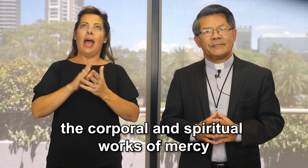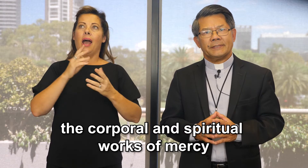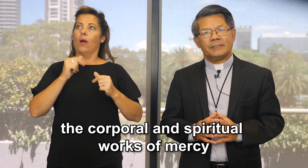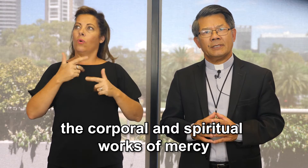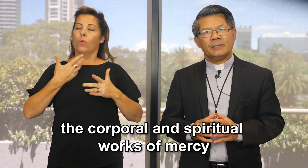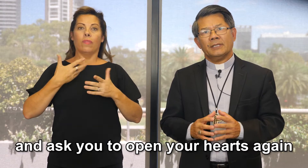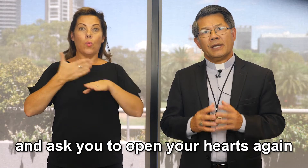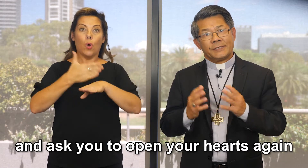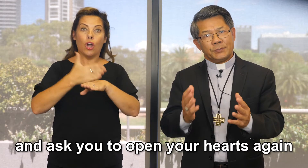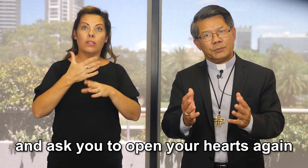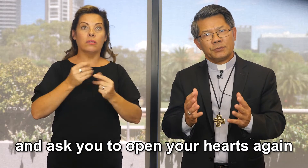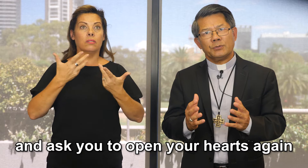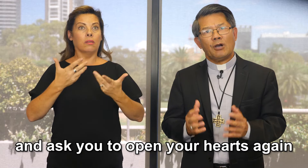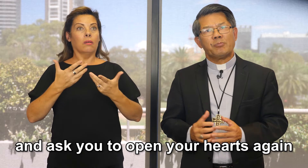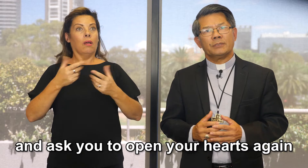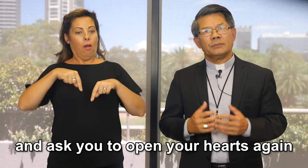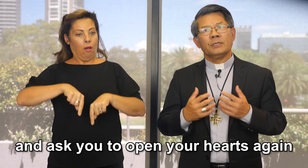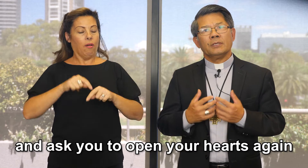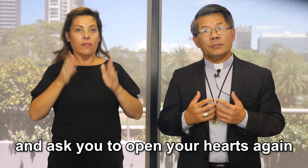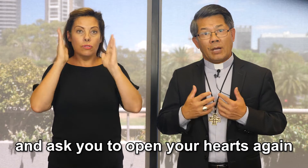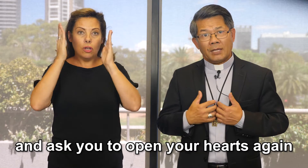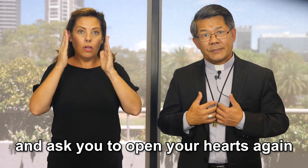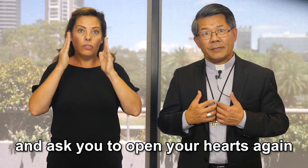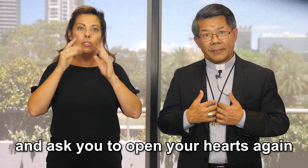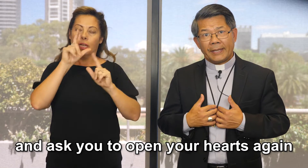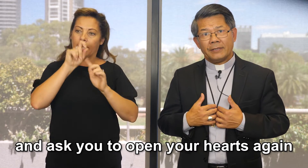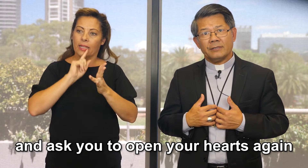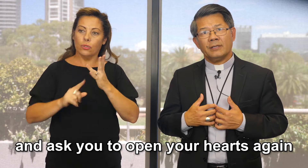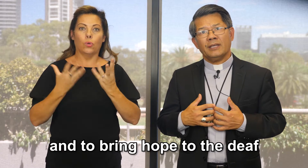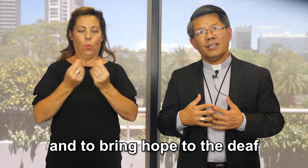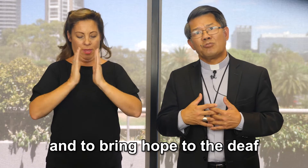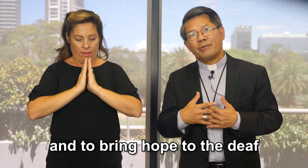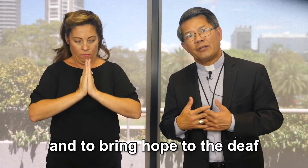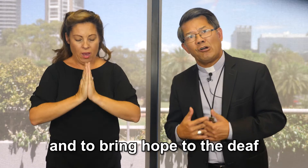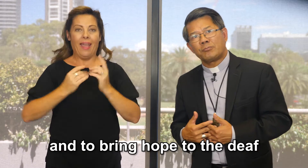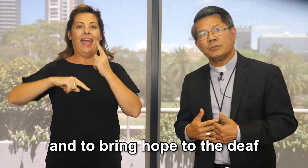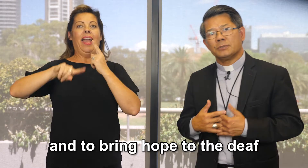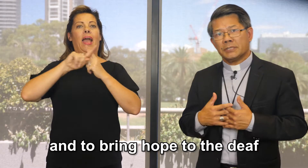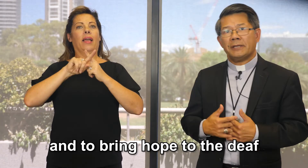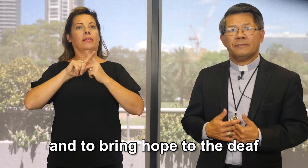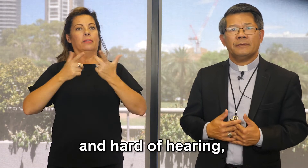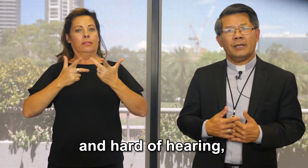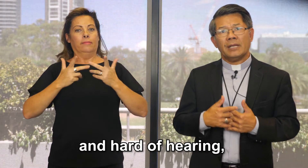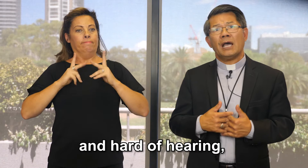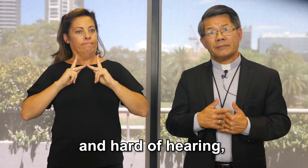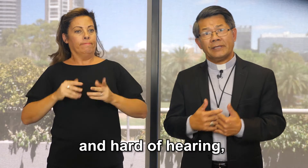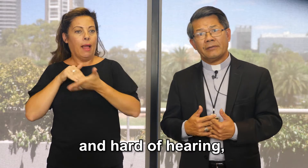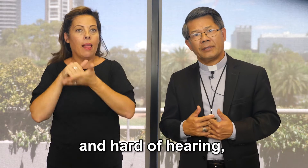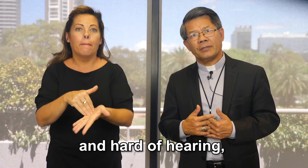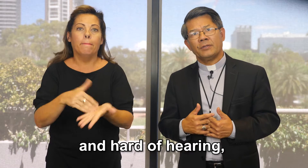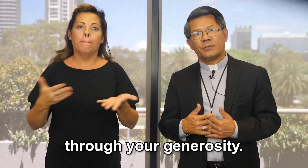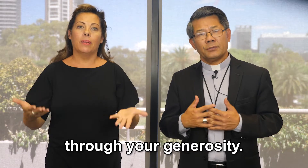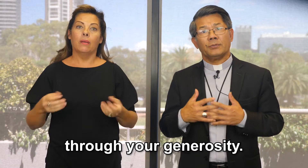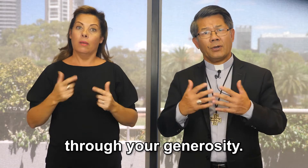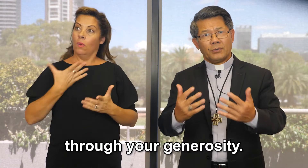of mercy and ask you to open your hearts again and to bring hope to the deaf and hard of